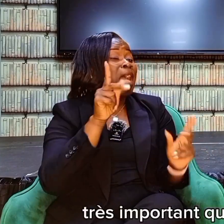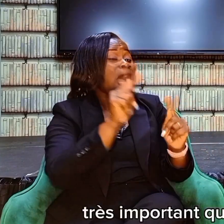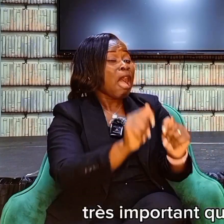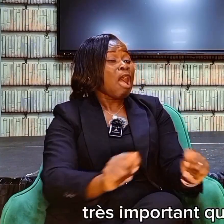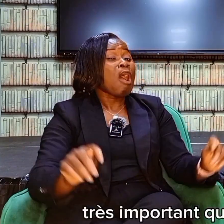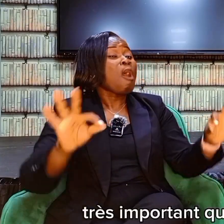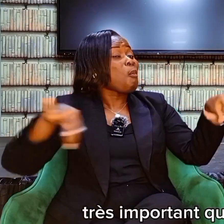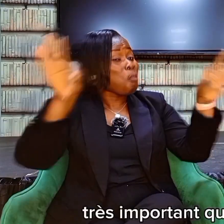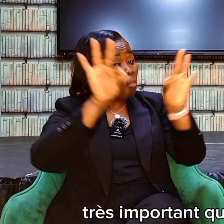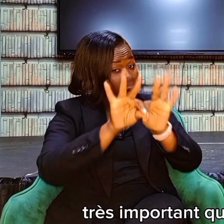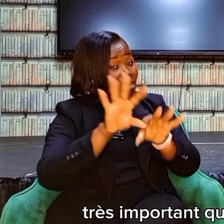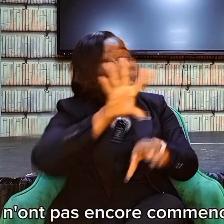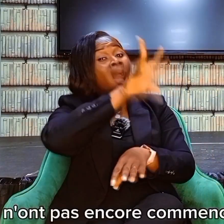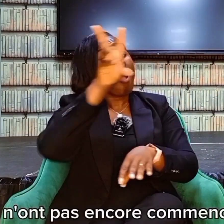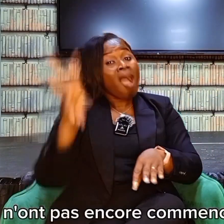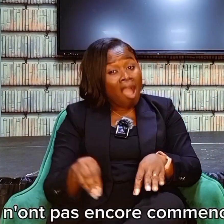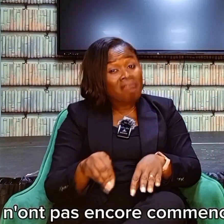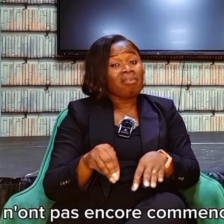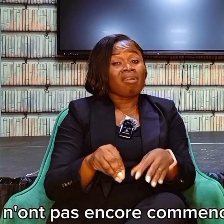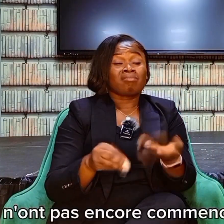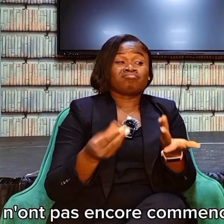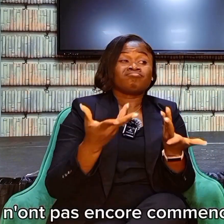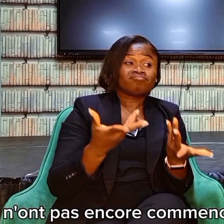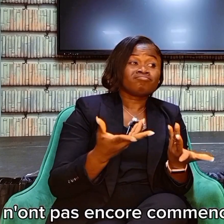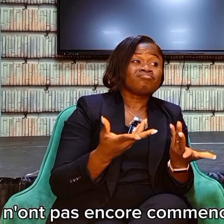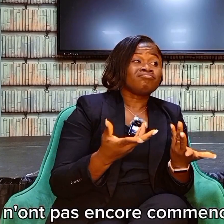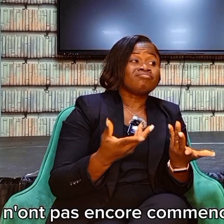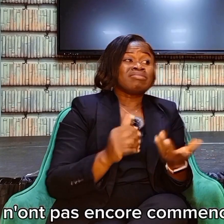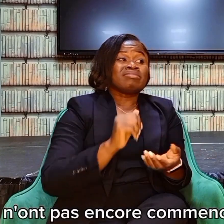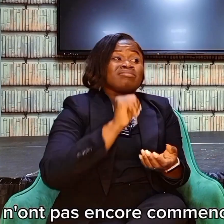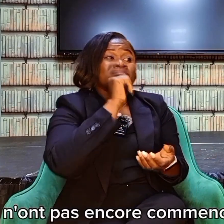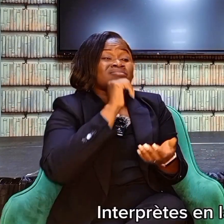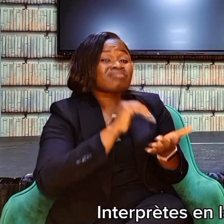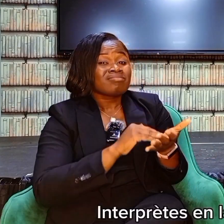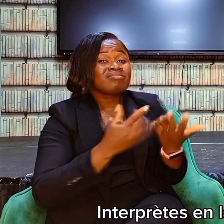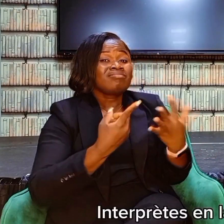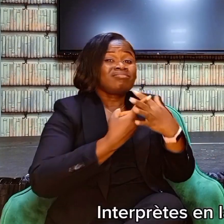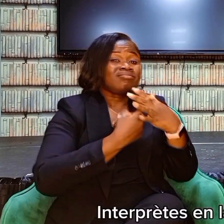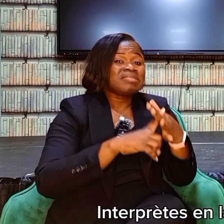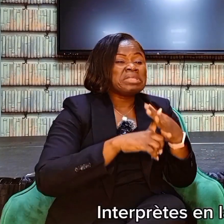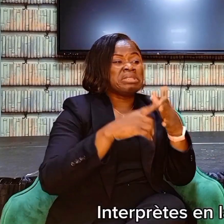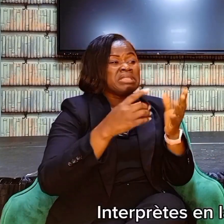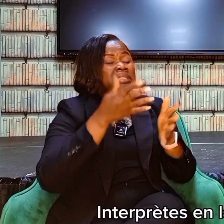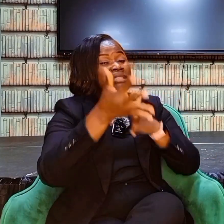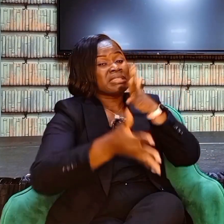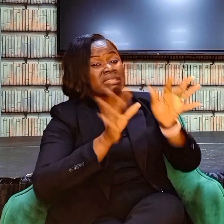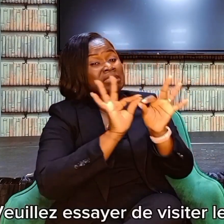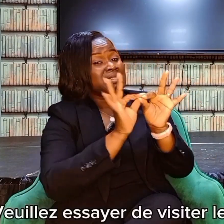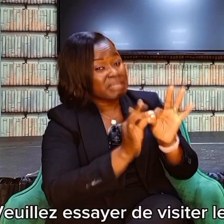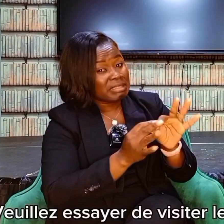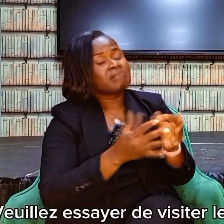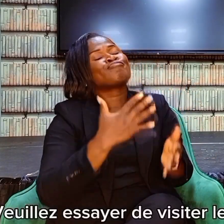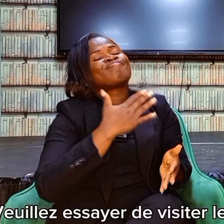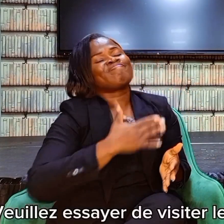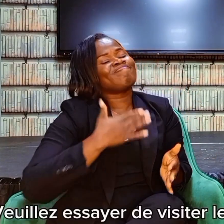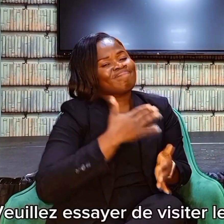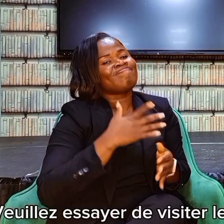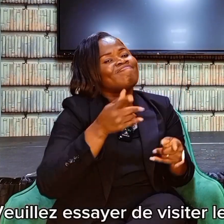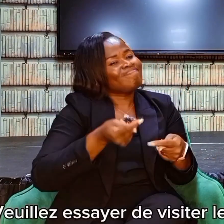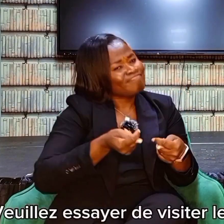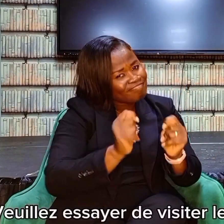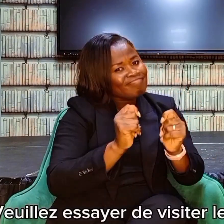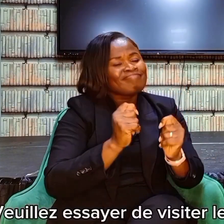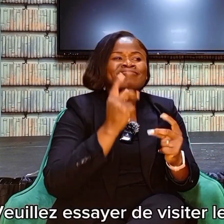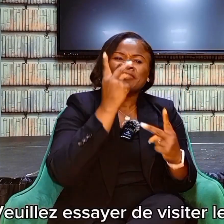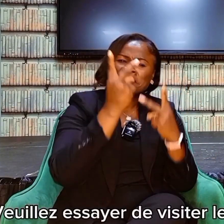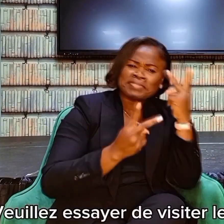that African countries that have not yet started these programs of training sign language interpreters, please try to